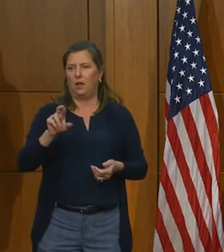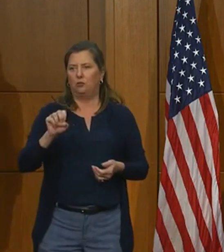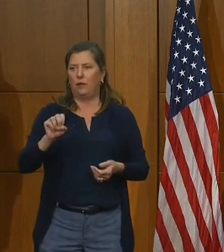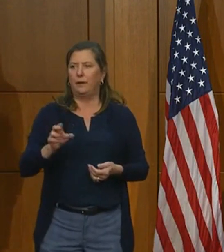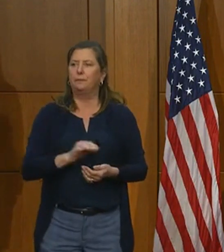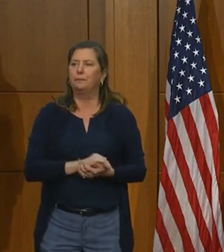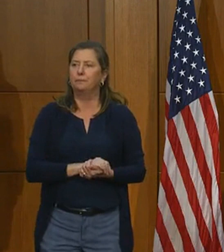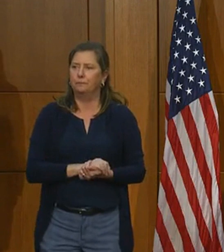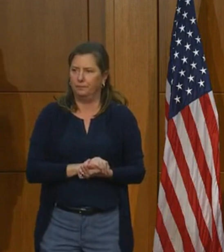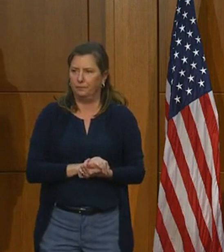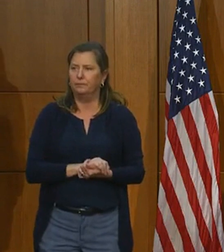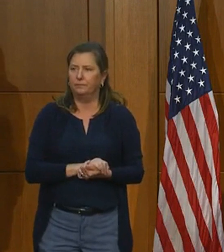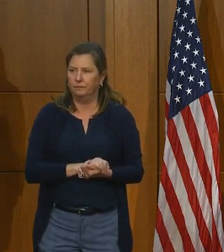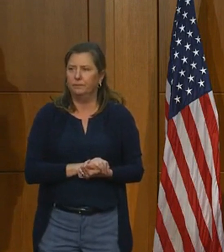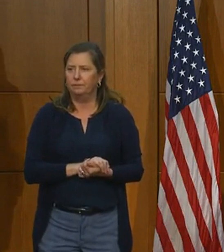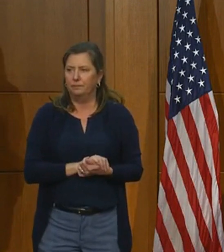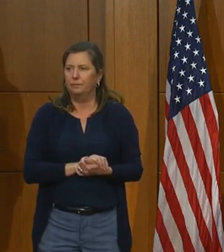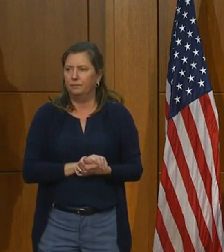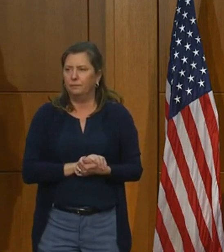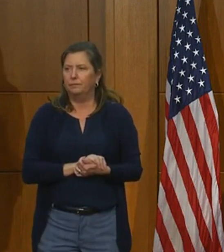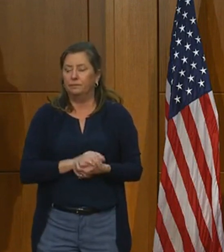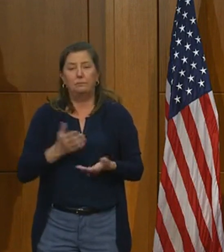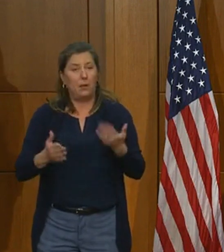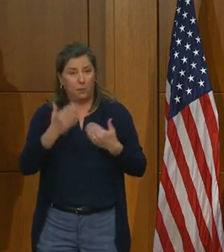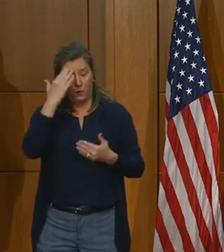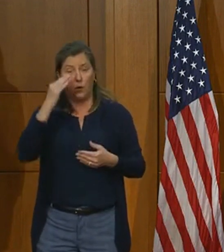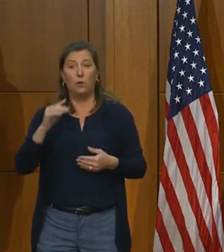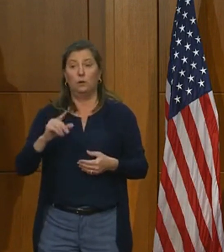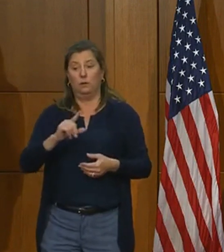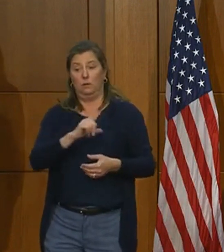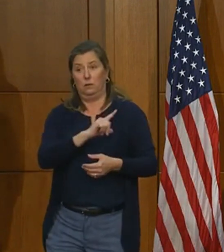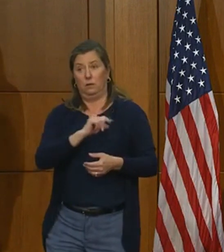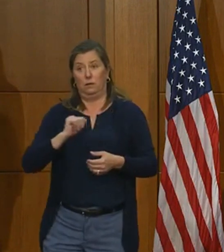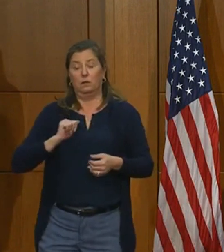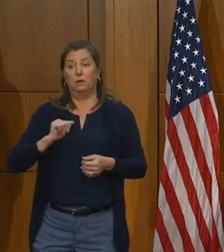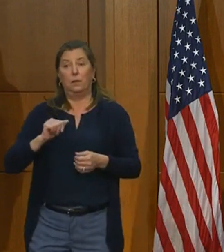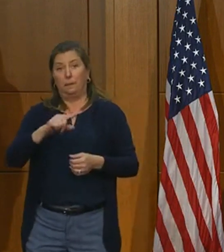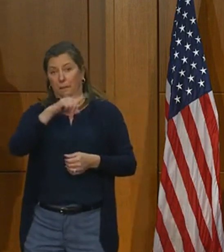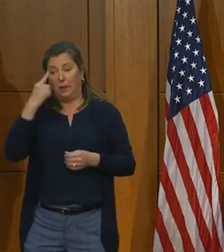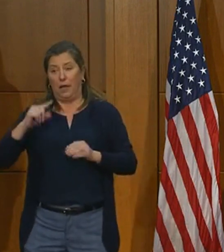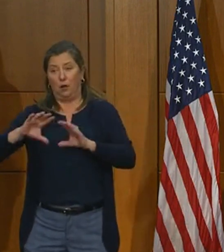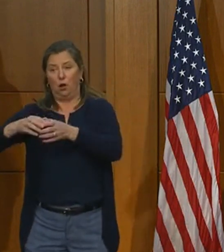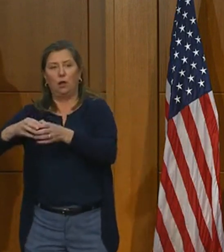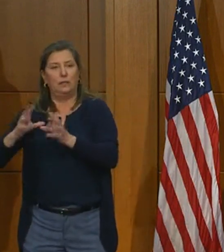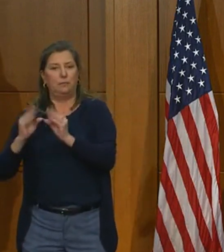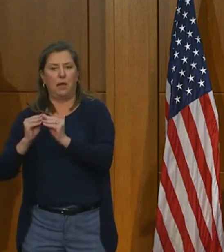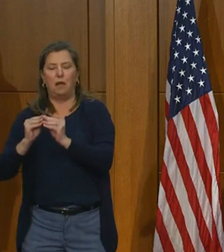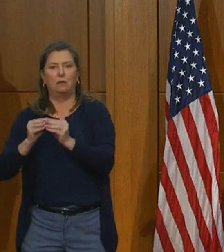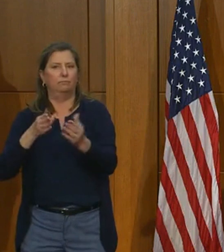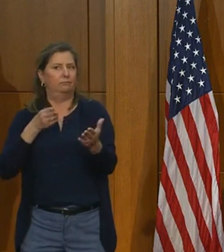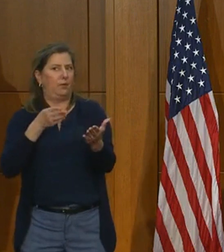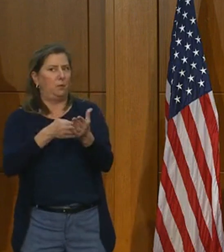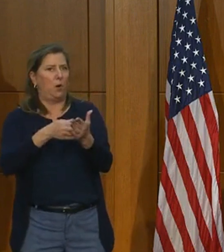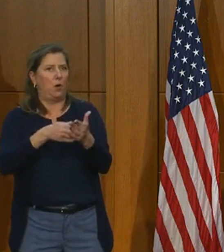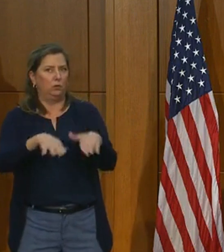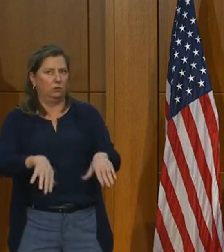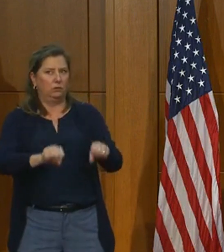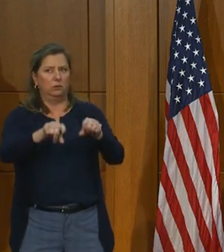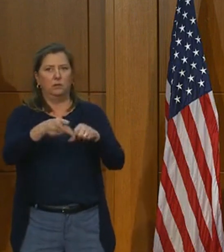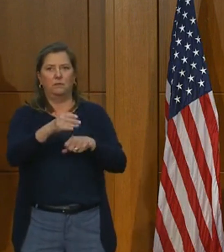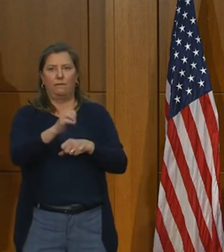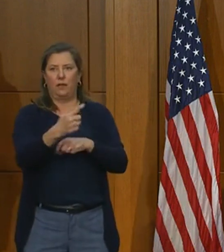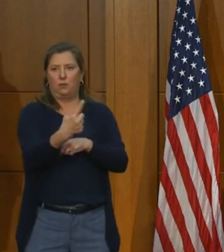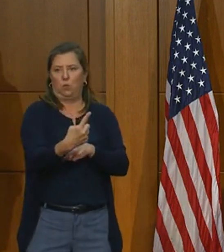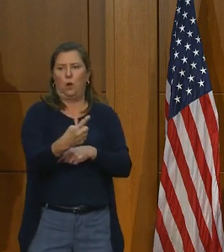Governor, as you may know, the Legislative Black Caucus met this week, and they're quite opposed to moving into phase 1. They